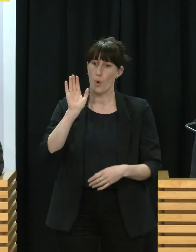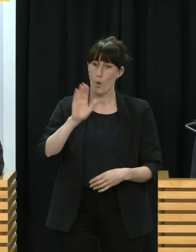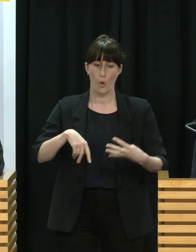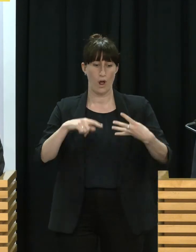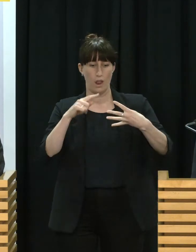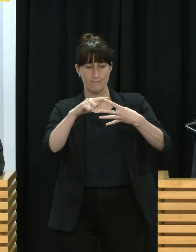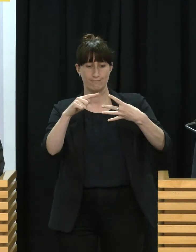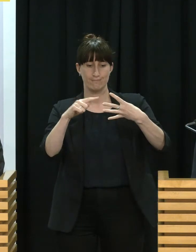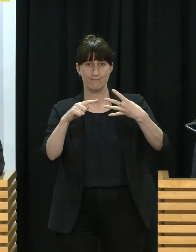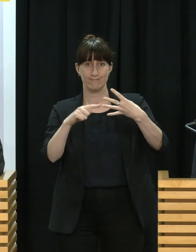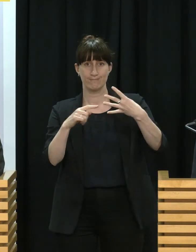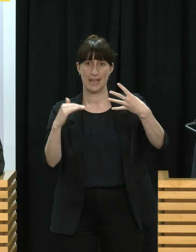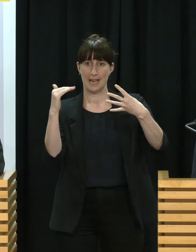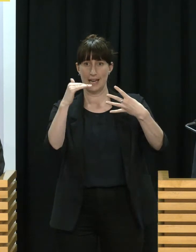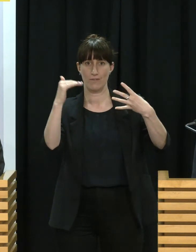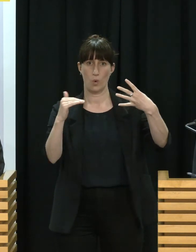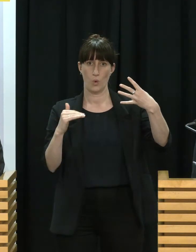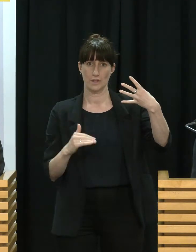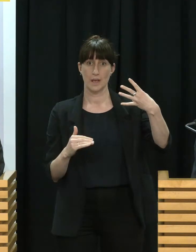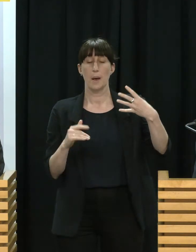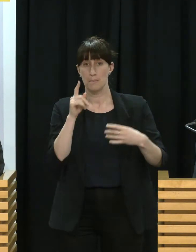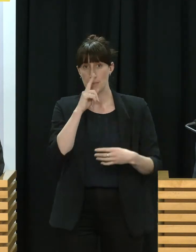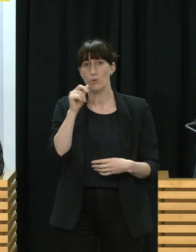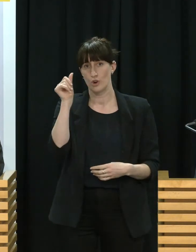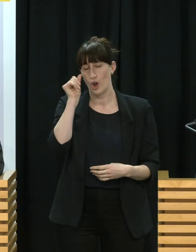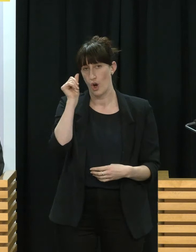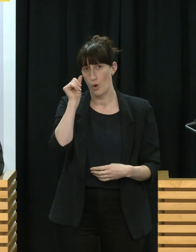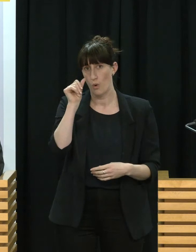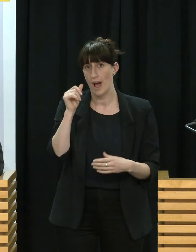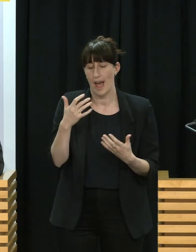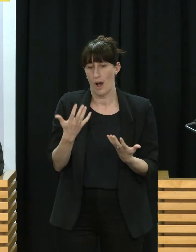alert levels. Dr. Bloomfield said the other day that half